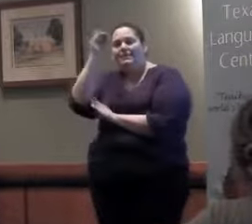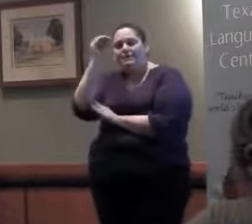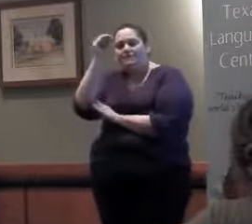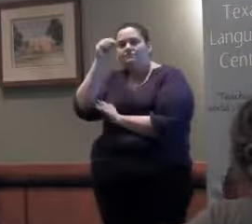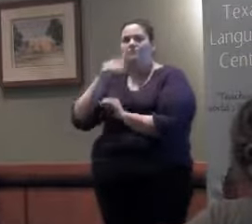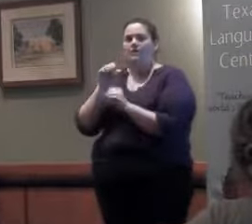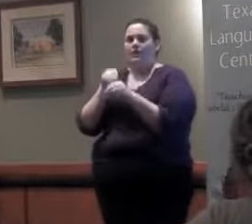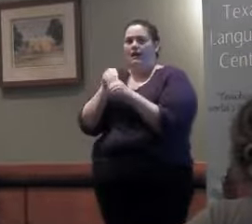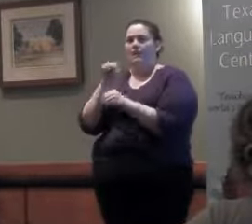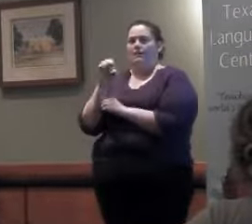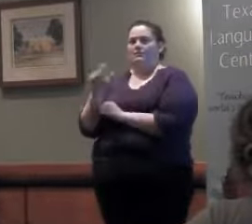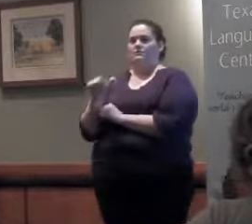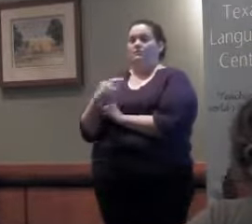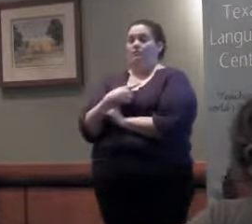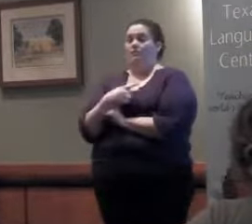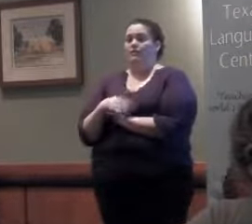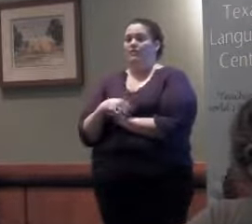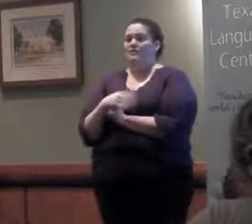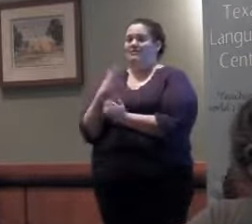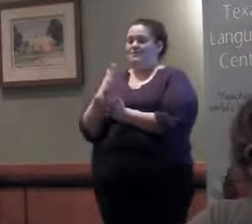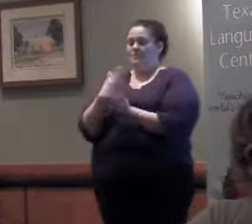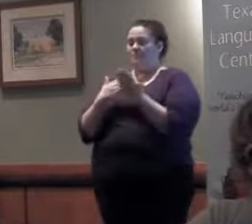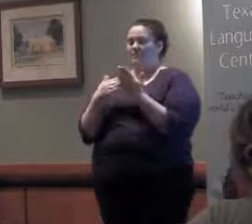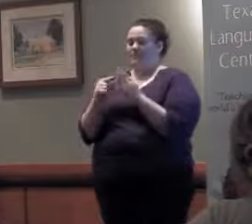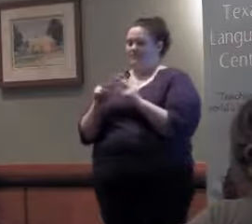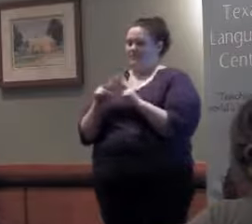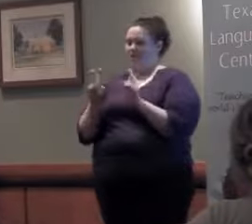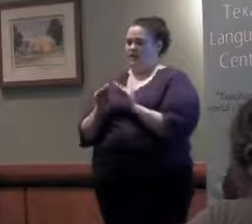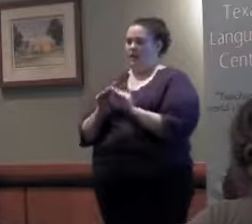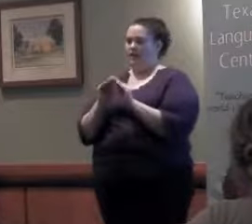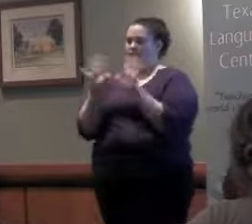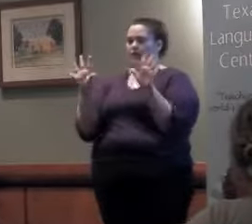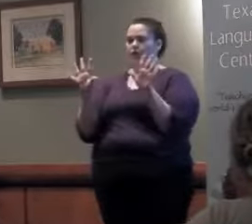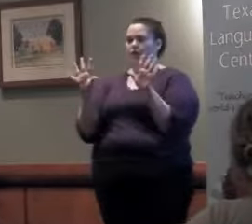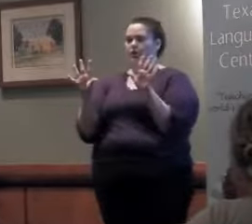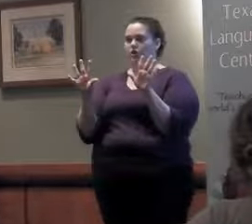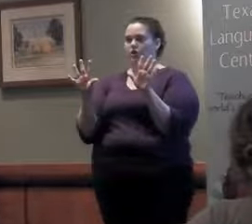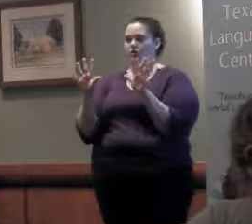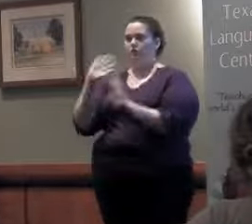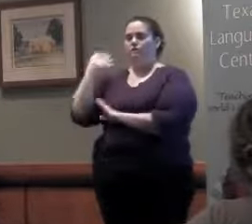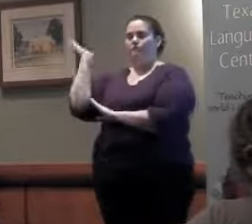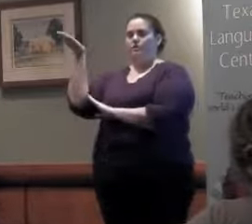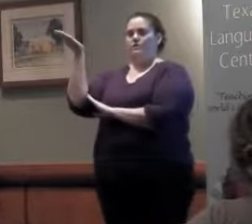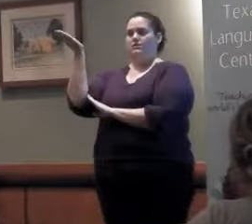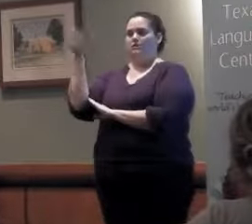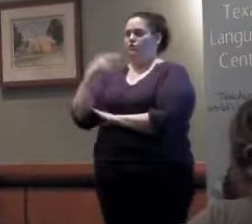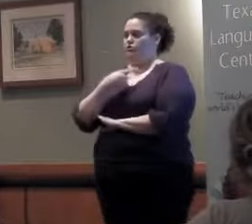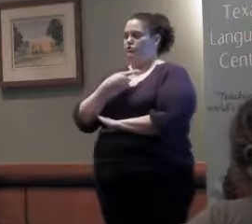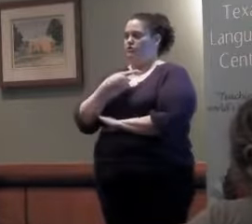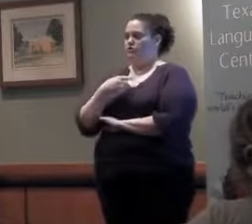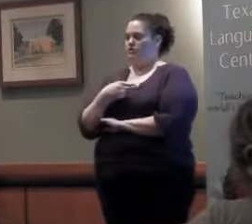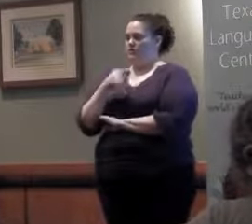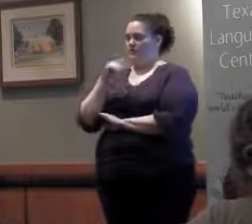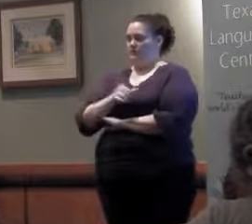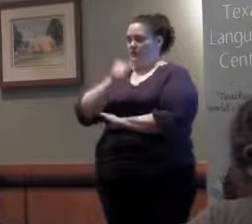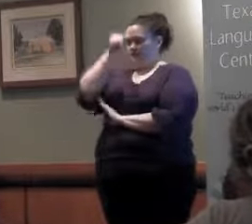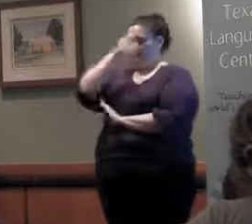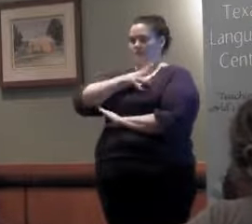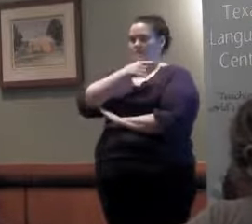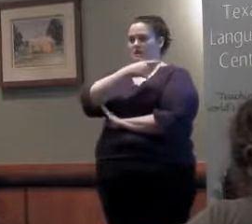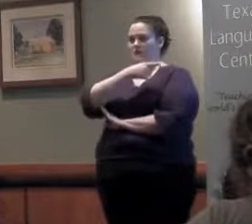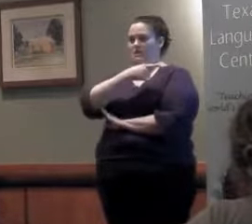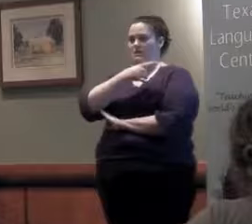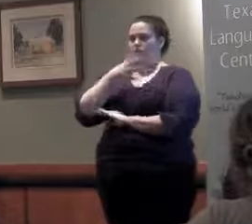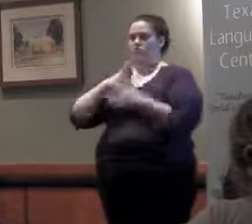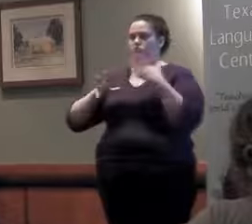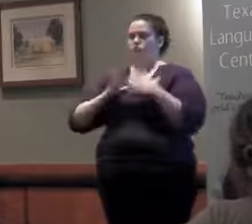it. Some of them have clear sort of presentational sort of qualities. This man is